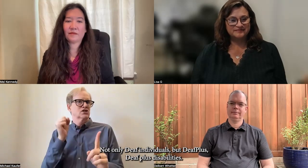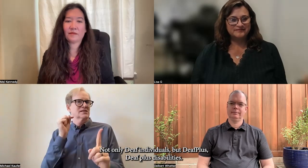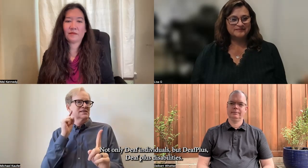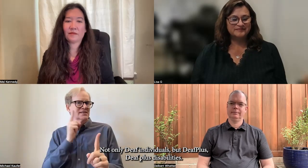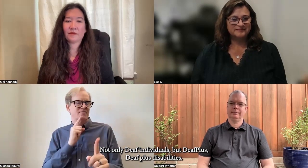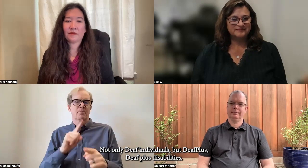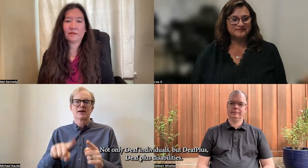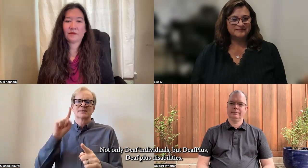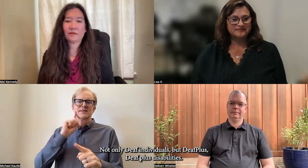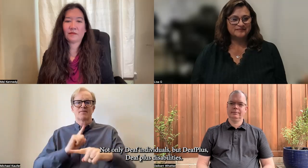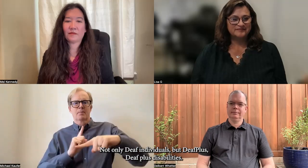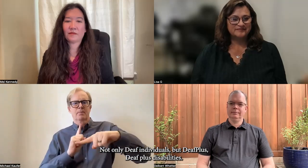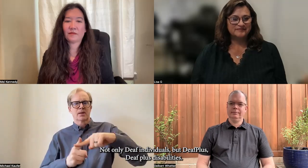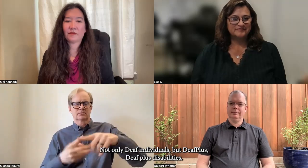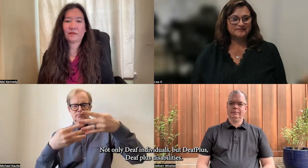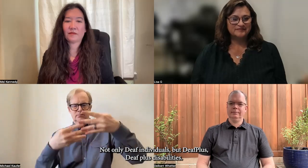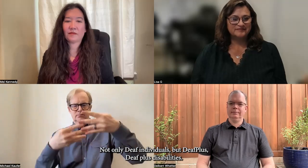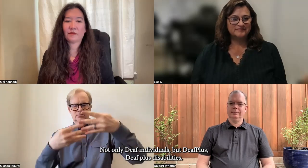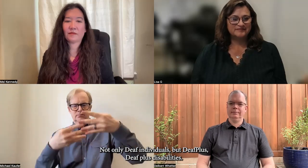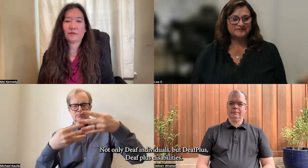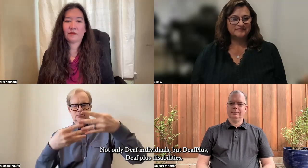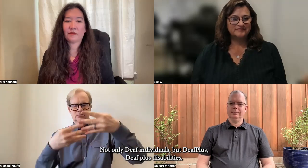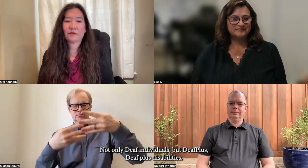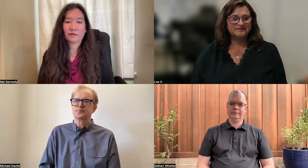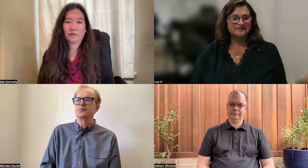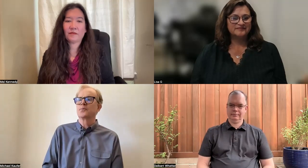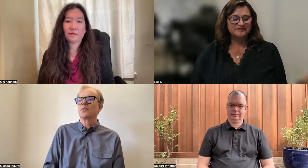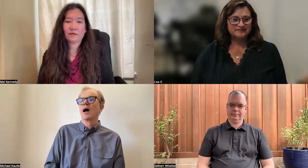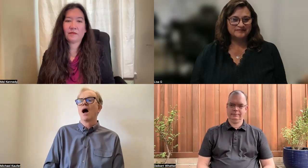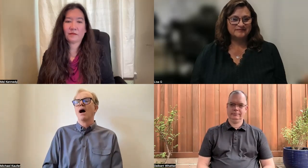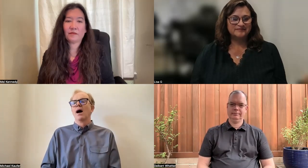Not only deaf individuals, but deaf plus disabilities.